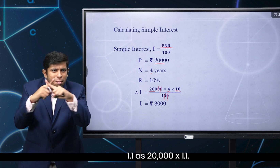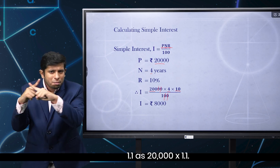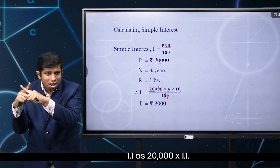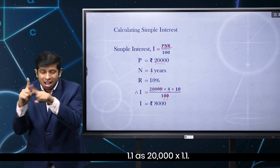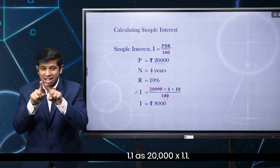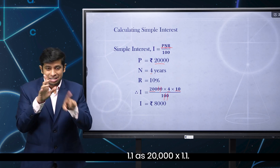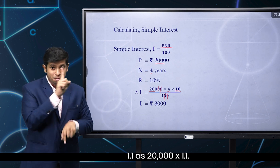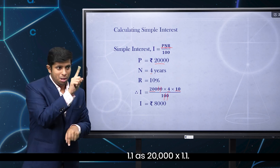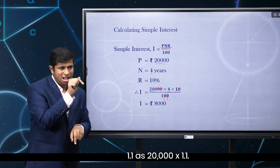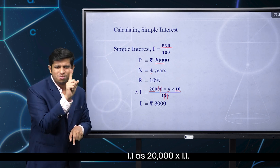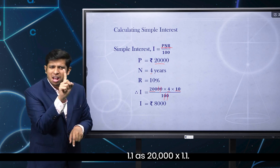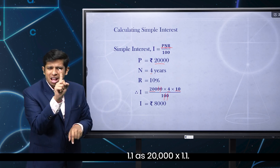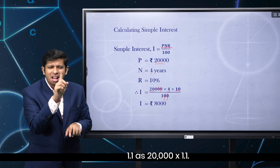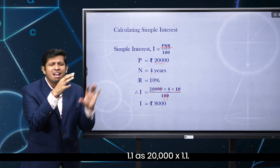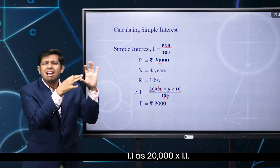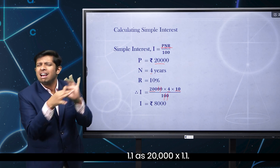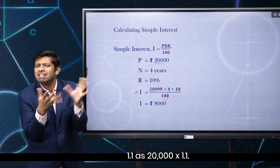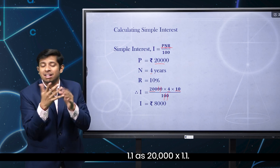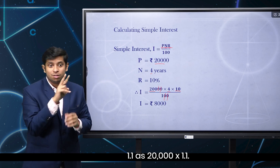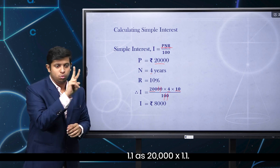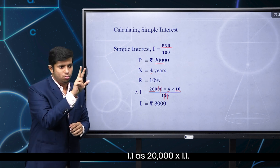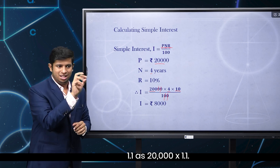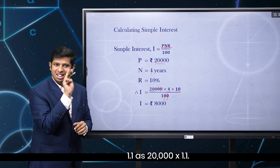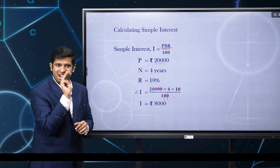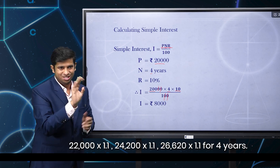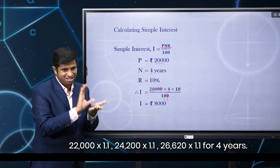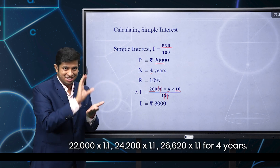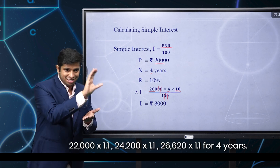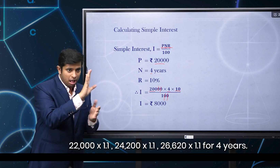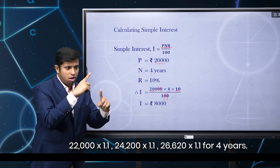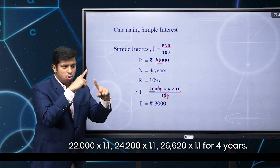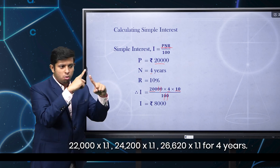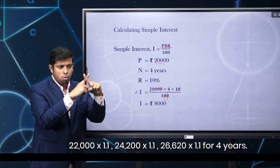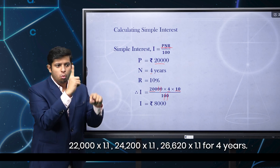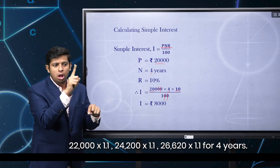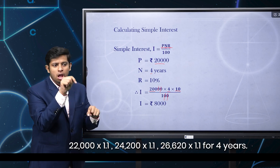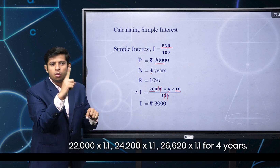1.1 as 20,000 into 1.1, 22,000